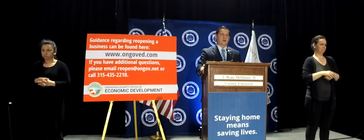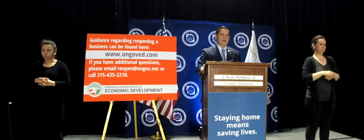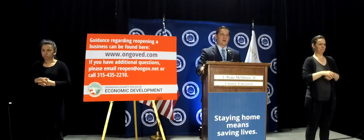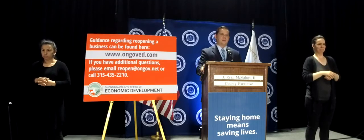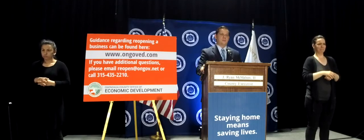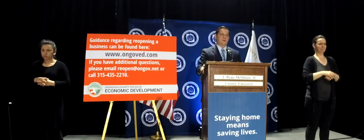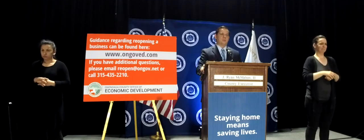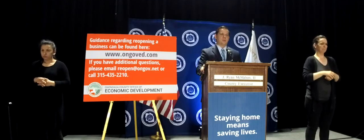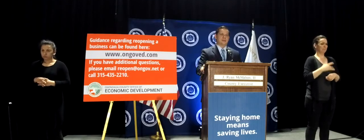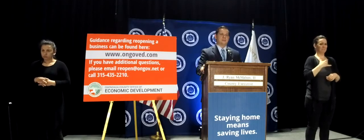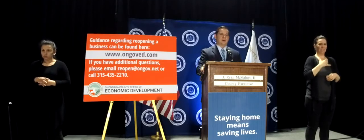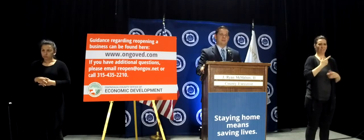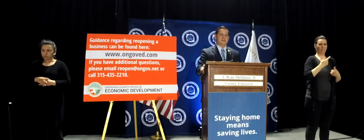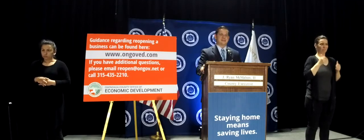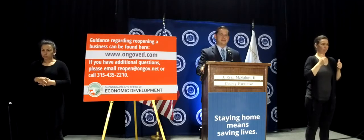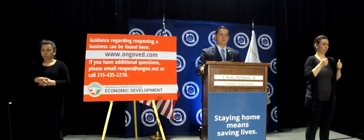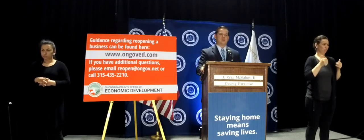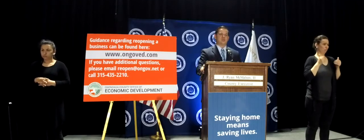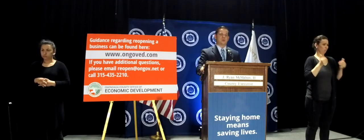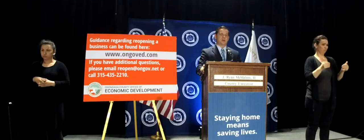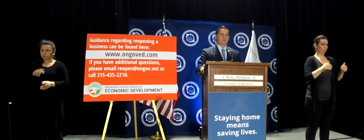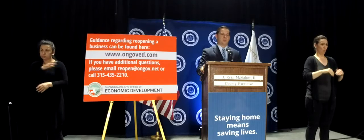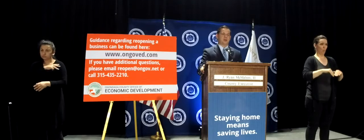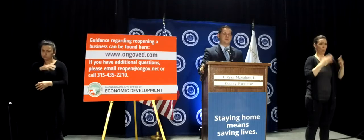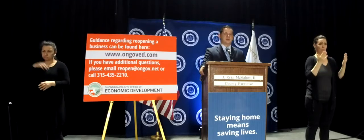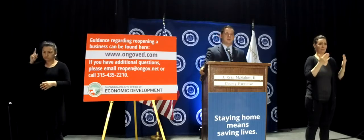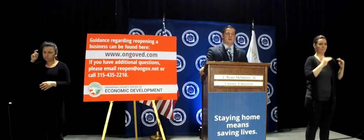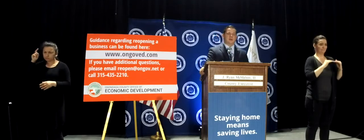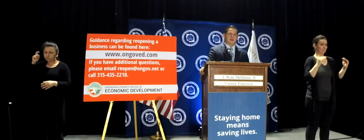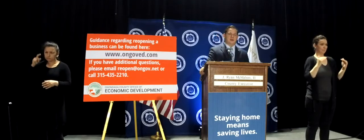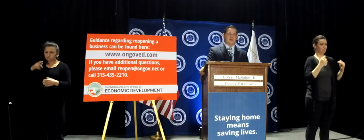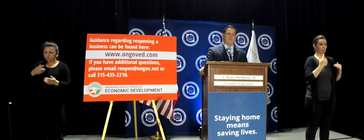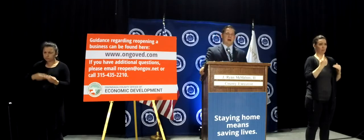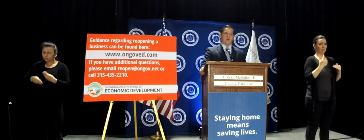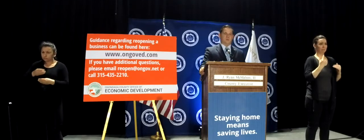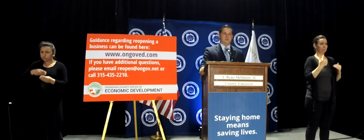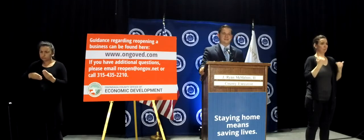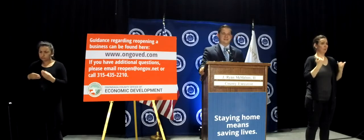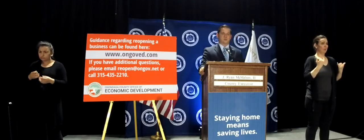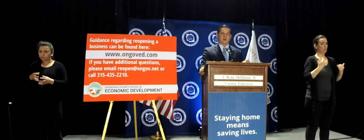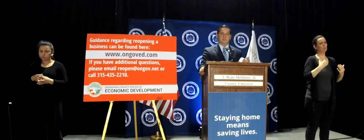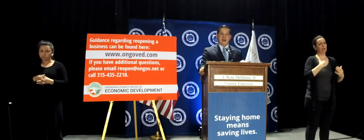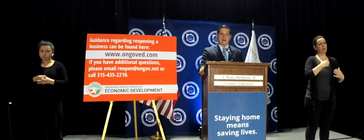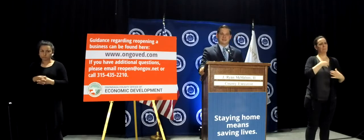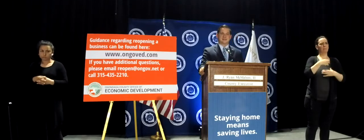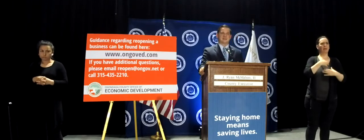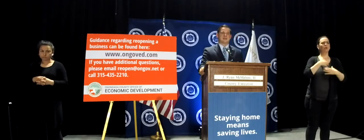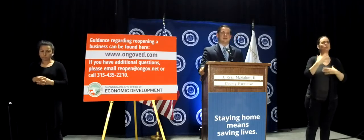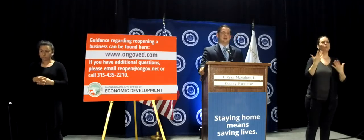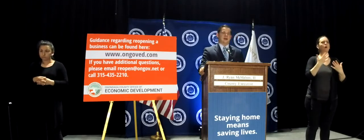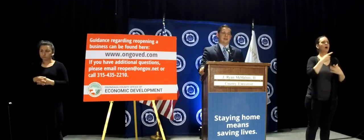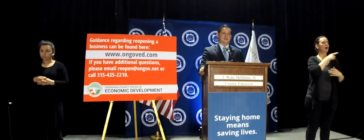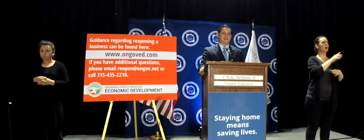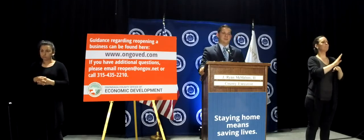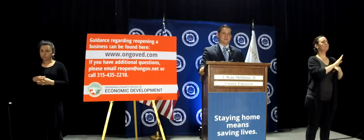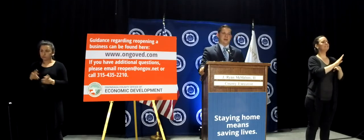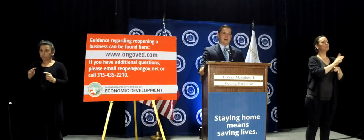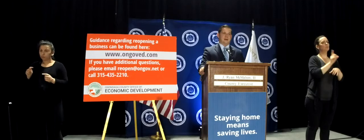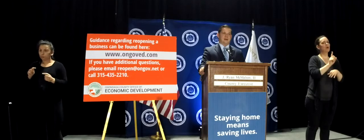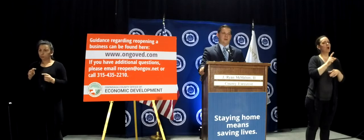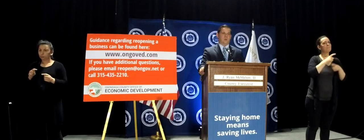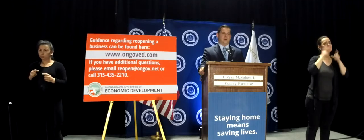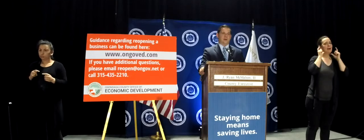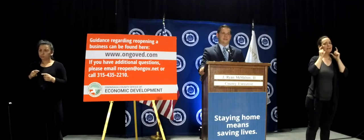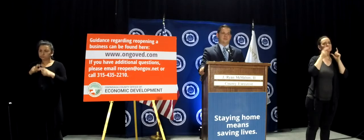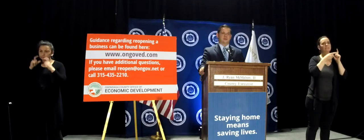to complaints about businesses. We do get complaints about businesses wearing masks. That's something